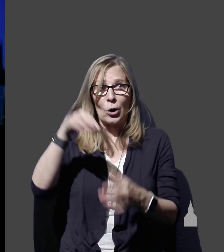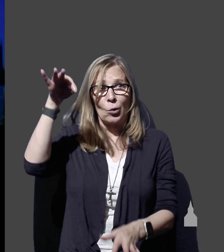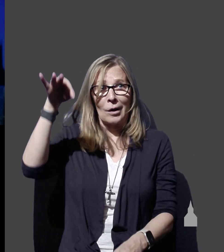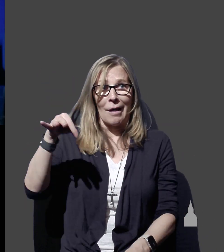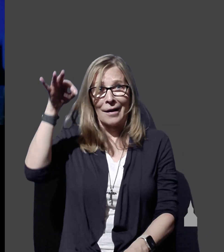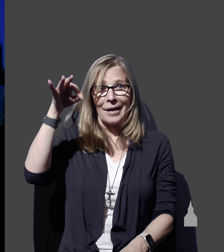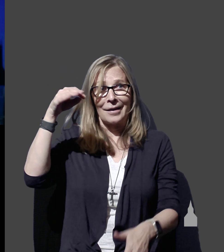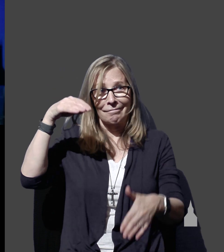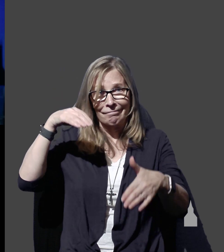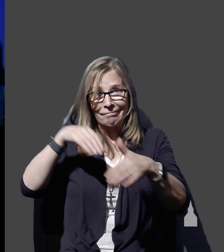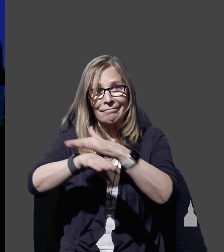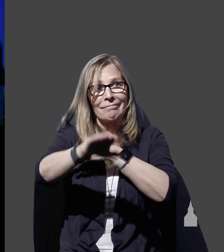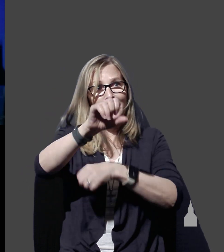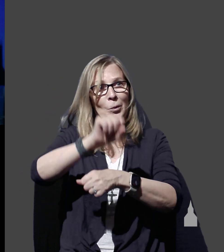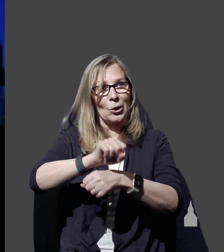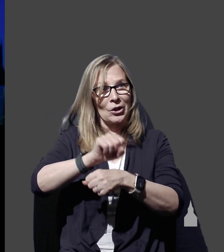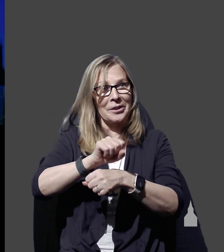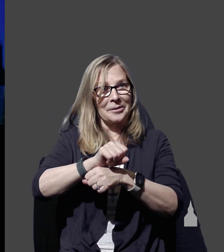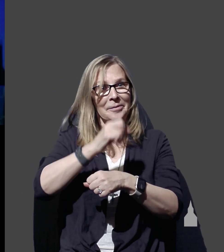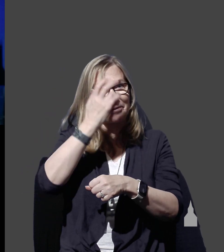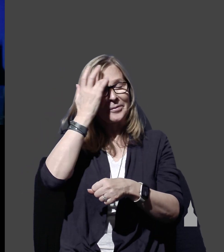in.